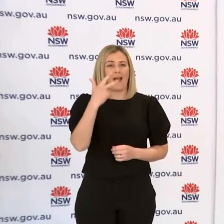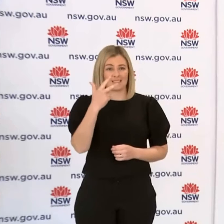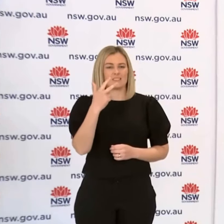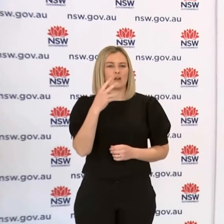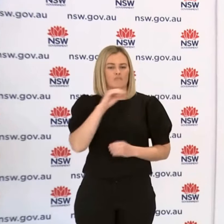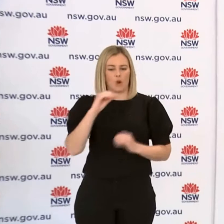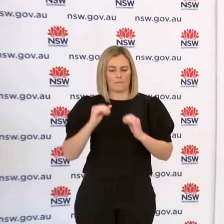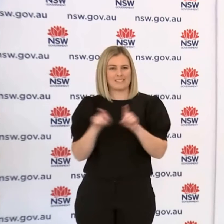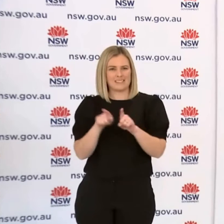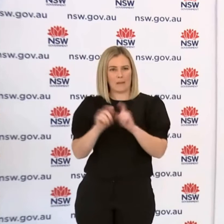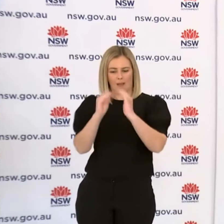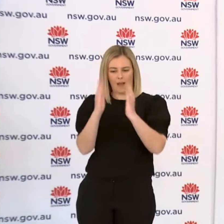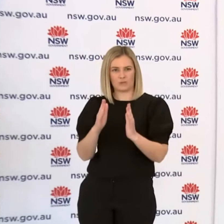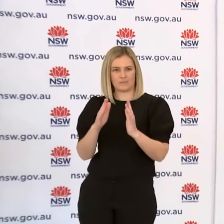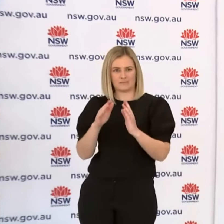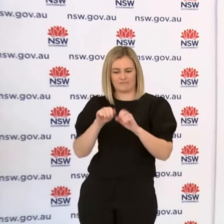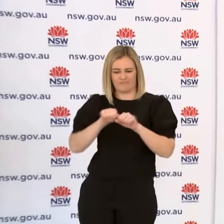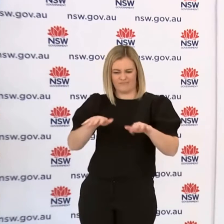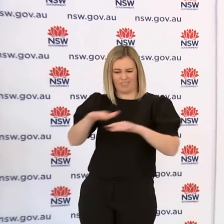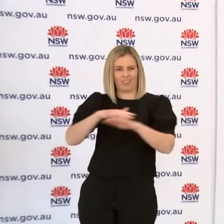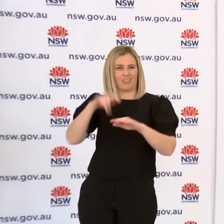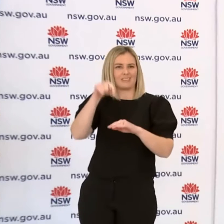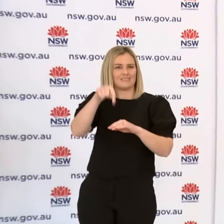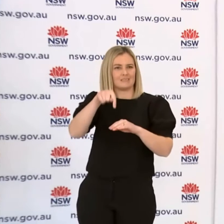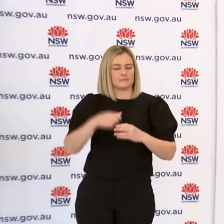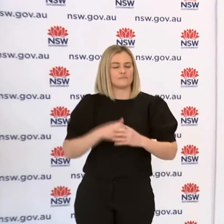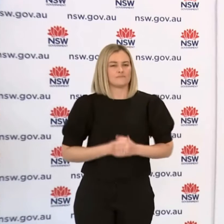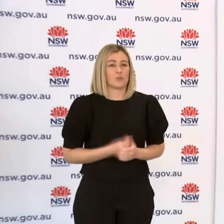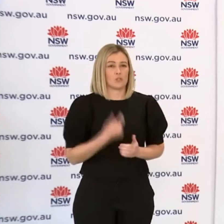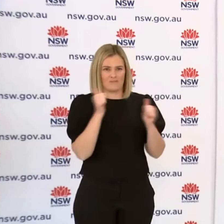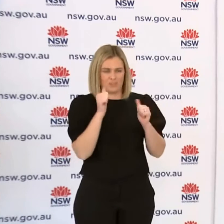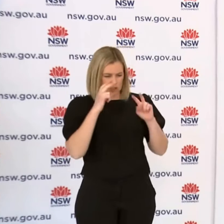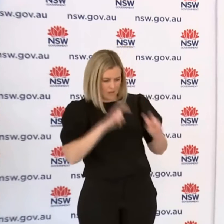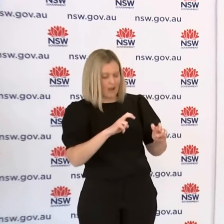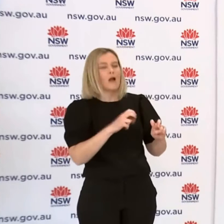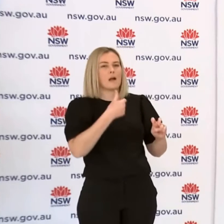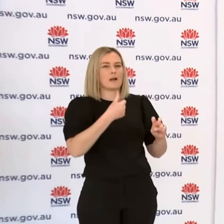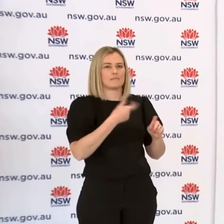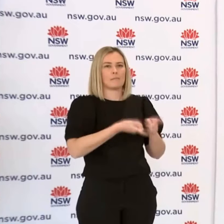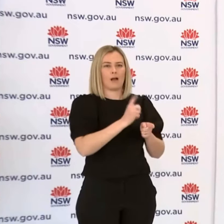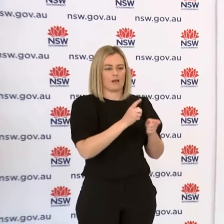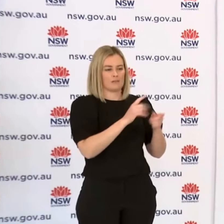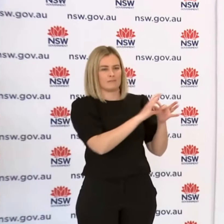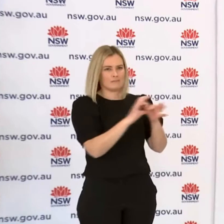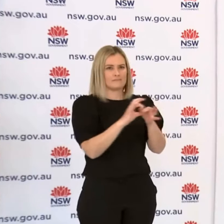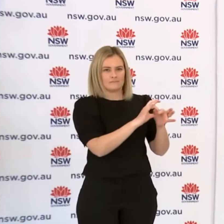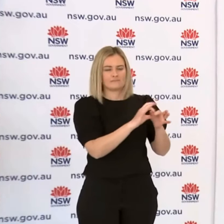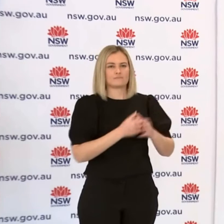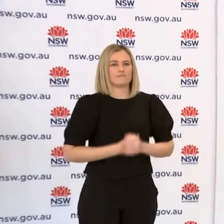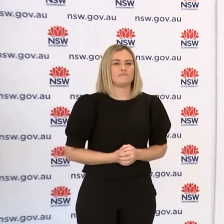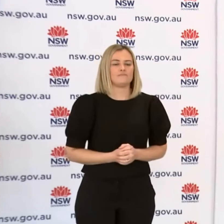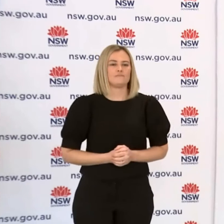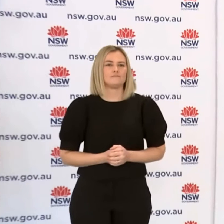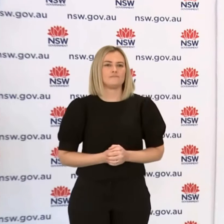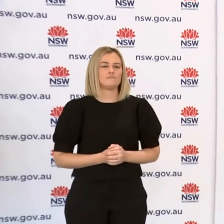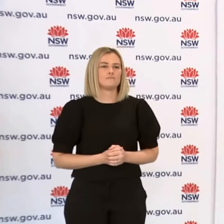so they're already, we know we can work through those connections. 17 are close contacts of previously known